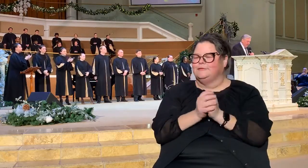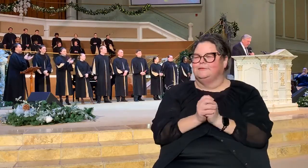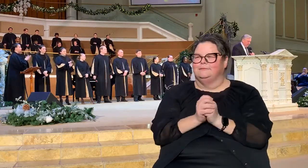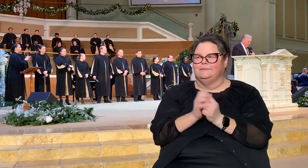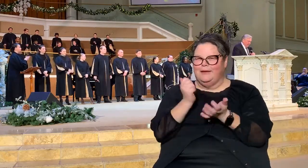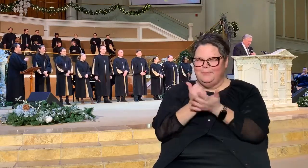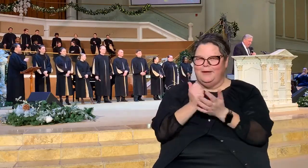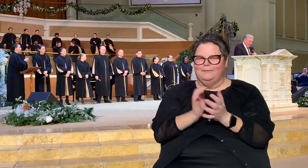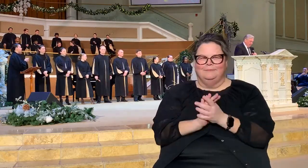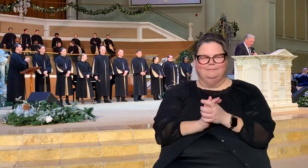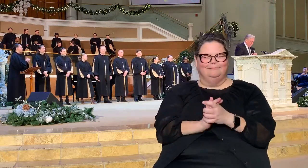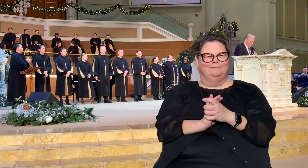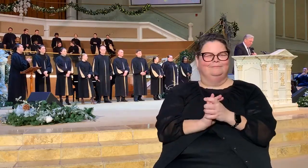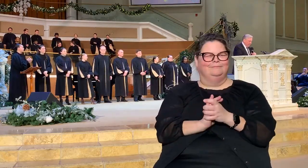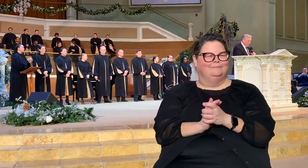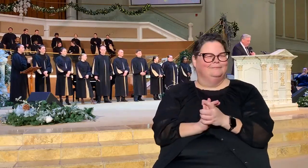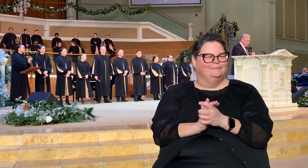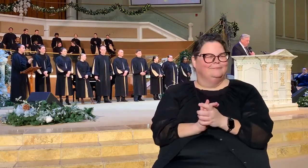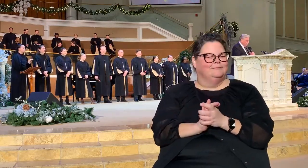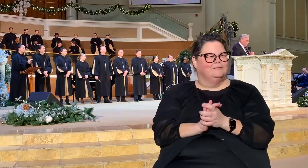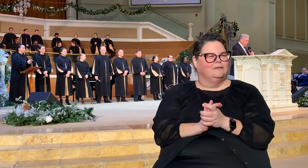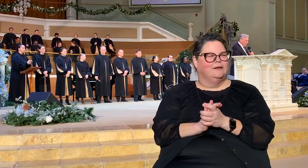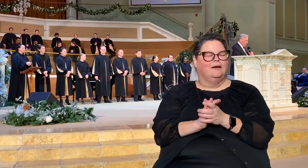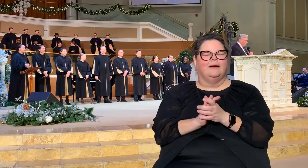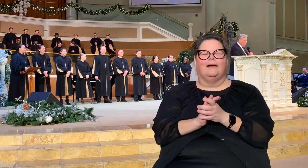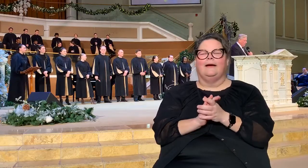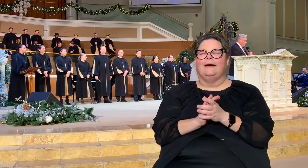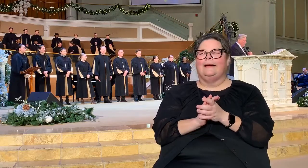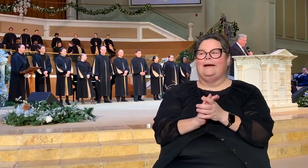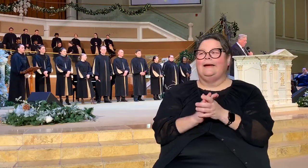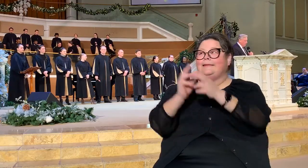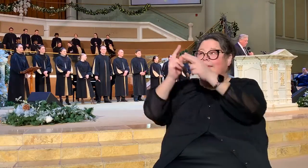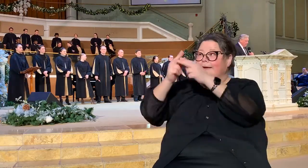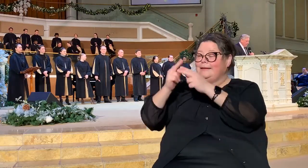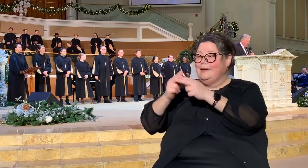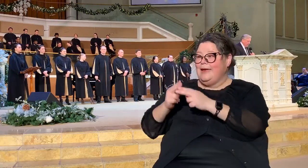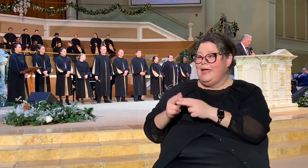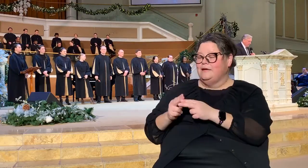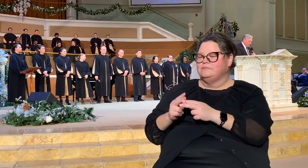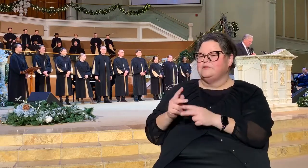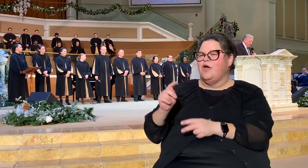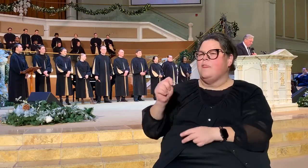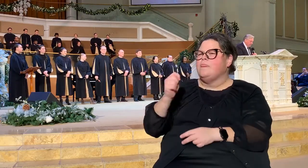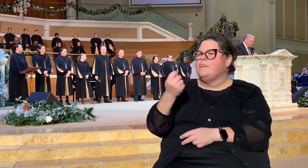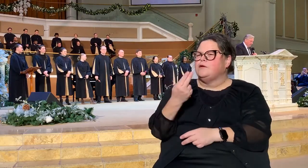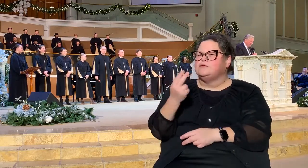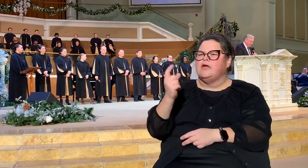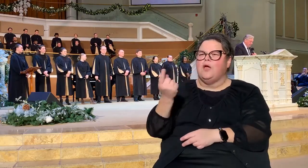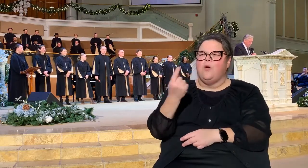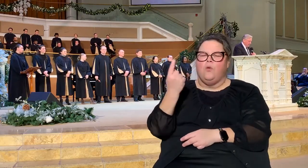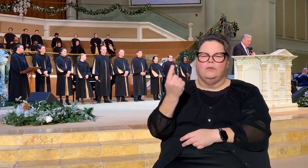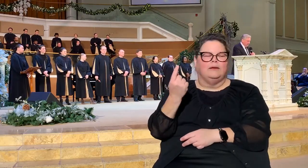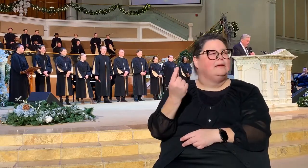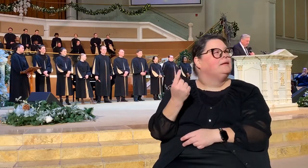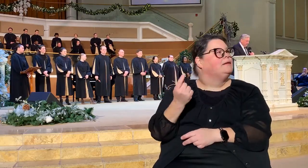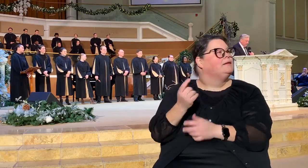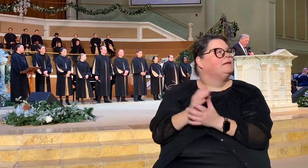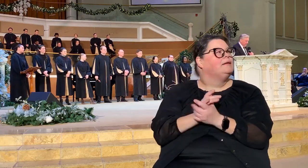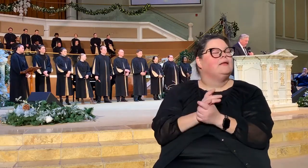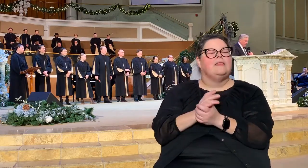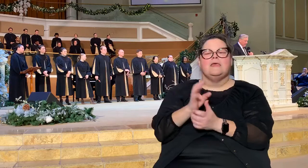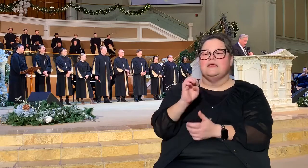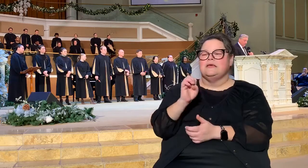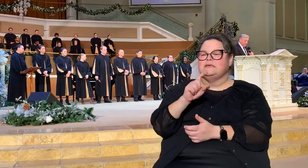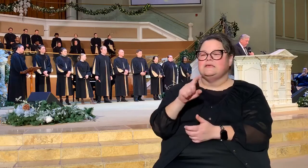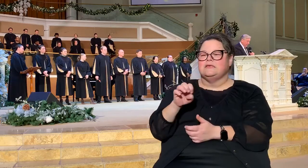thank you. Amen. And on the list for this week, Thursday only, is Sister Beth Ezell, Evelyn Ezell, the Maitland